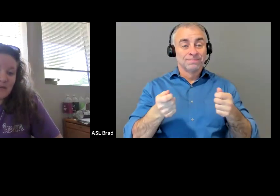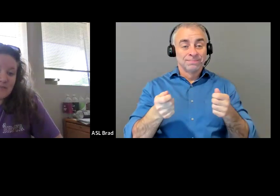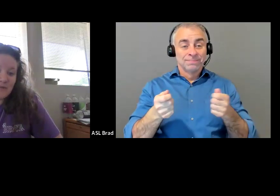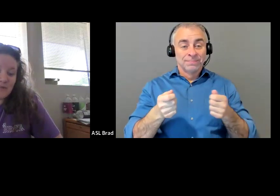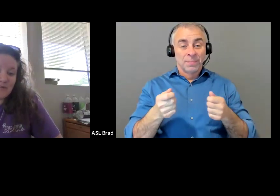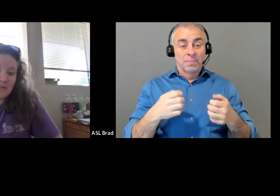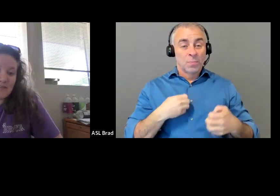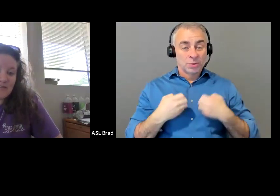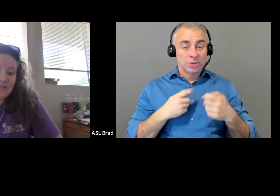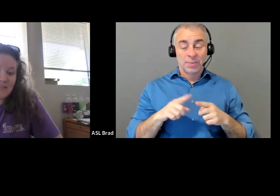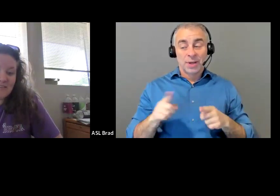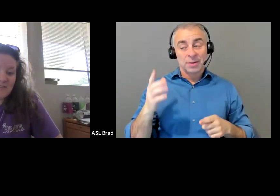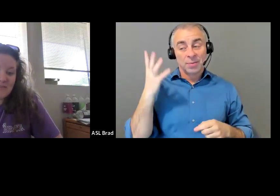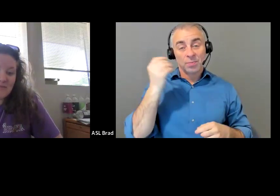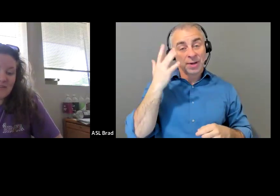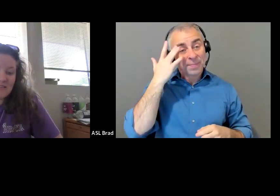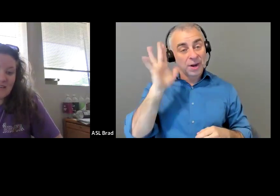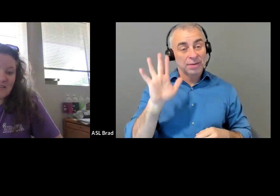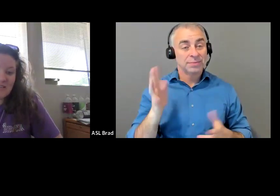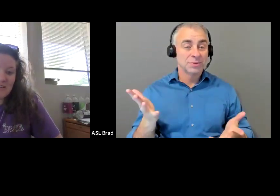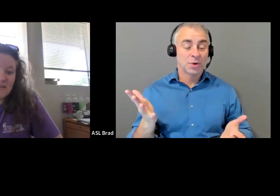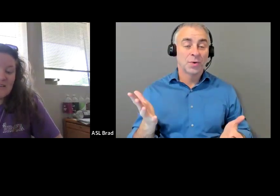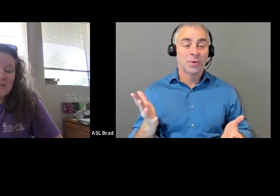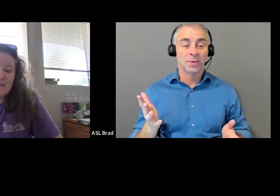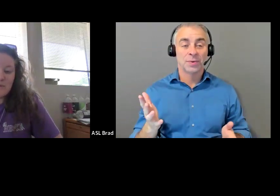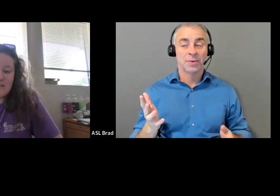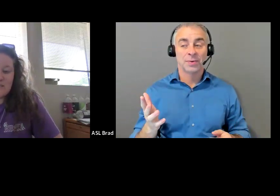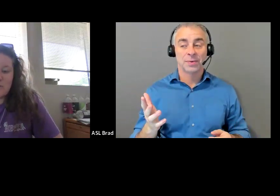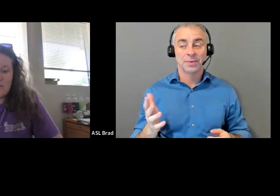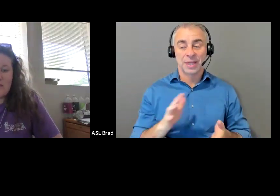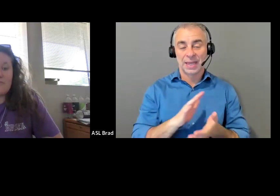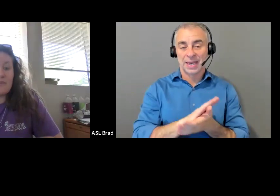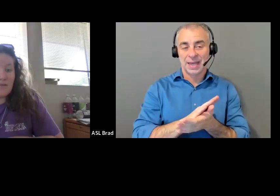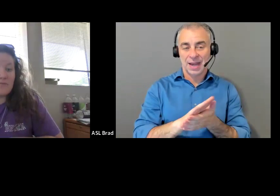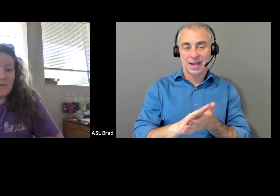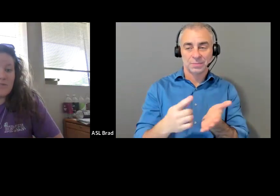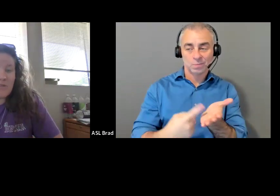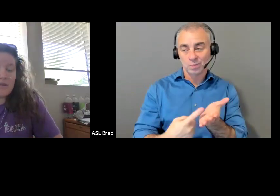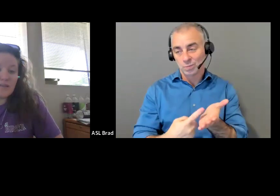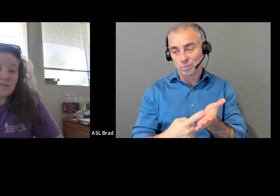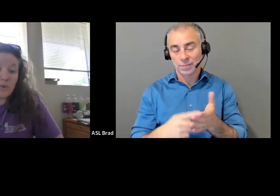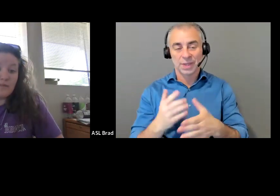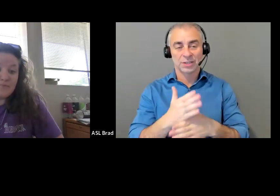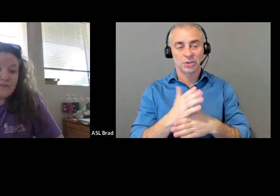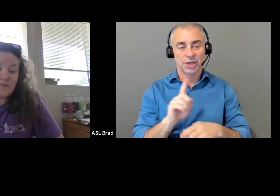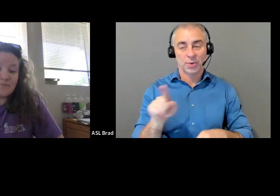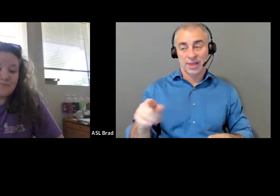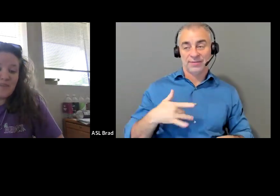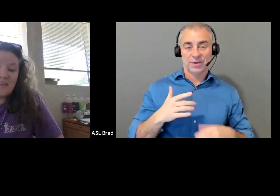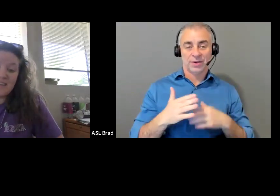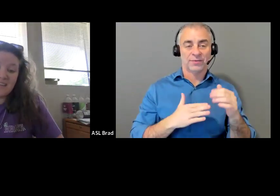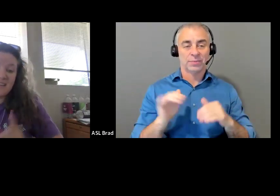they're quite smart little cookies. And so it's been fun to kind of share in a place where they feel comfortable sharing as well.